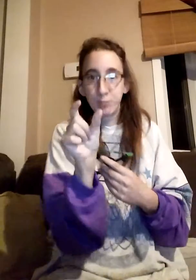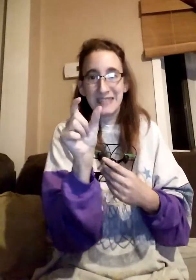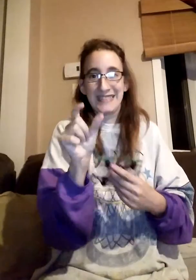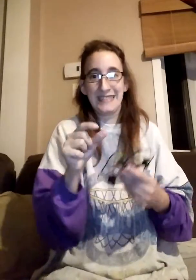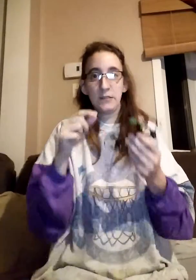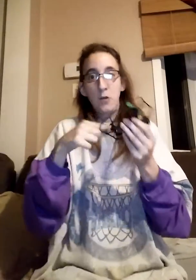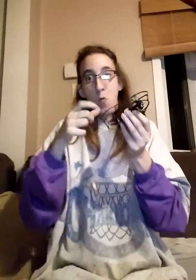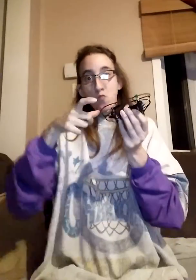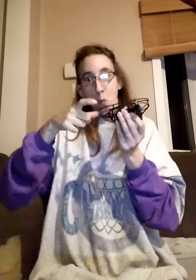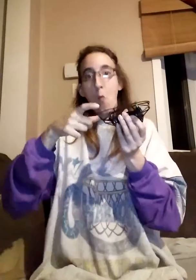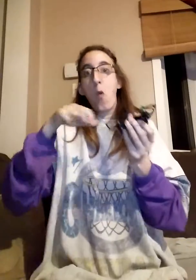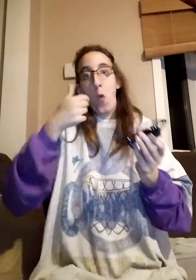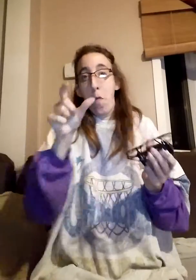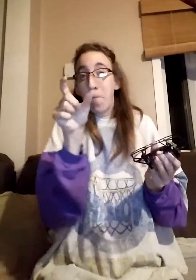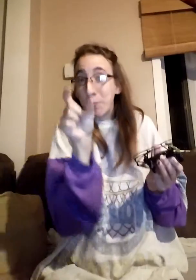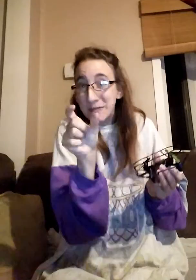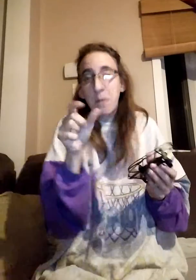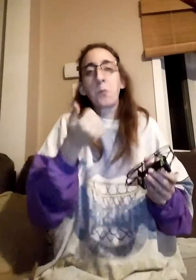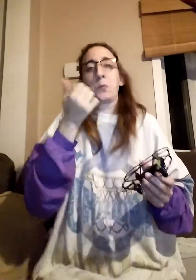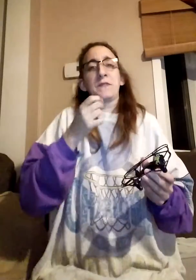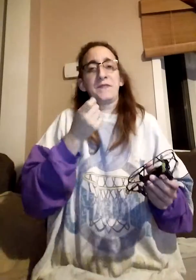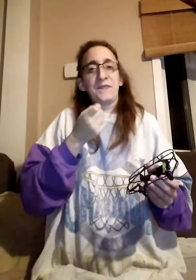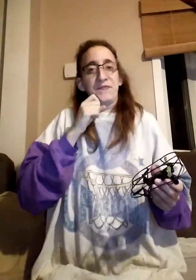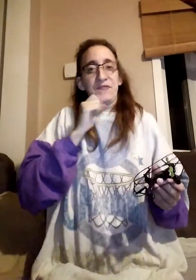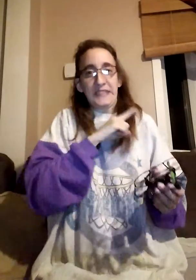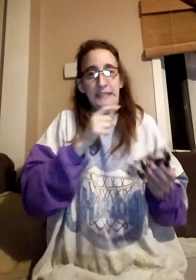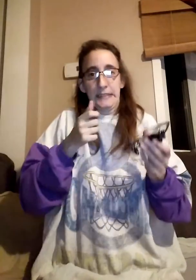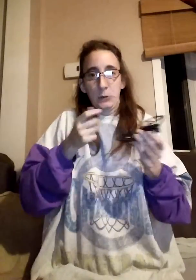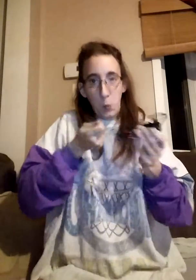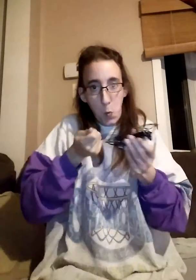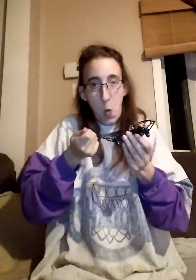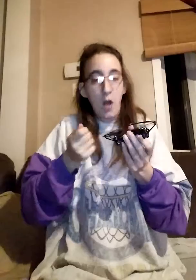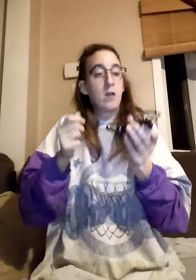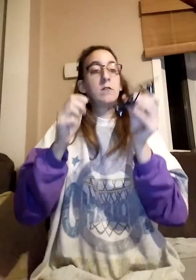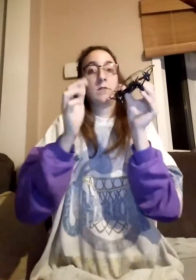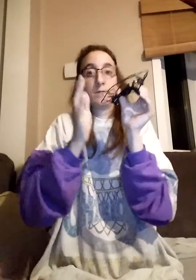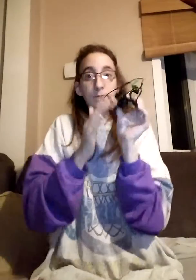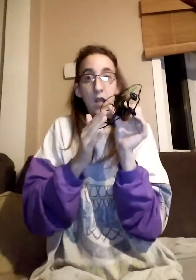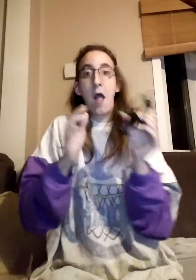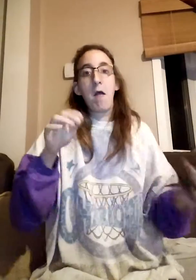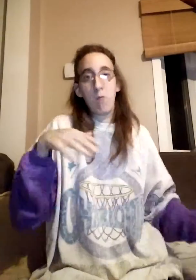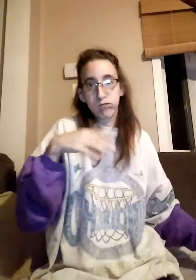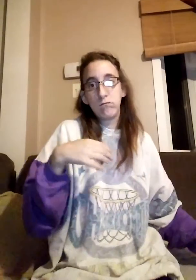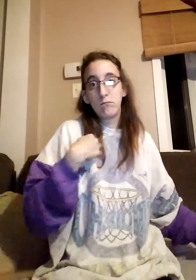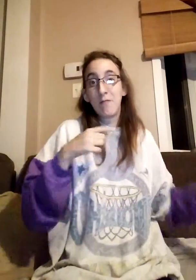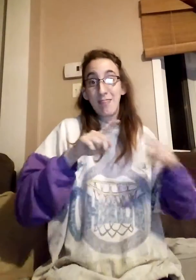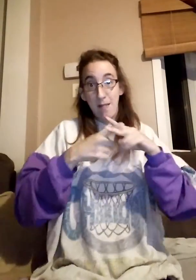I don't like me. Oh, hey, whoa. You got a pass for running around the hallways like a couple of ding-a-lings? Pass in your hand.